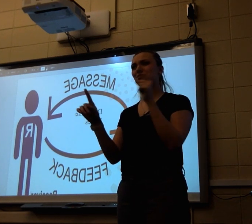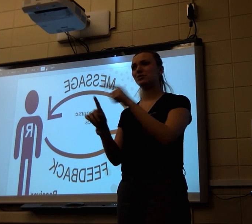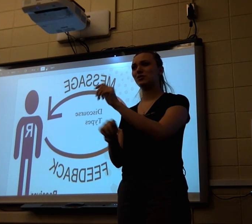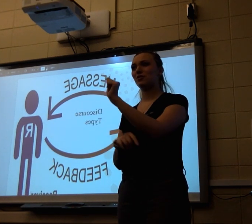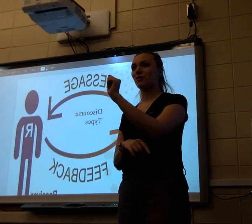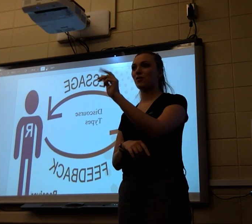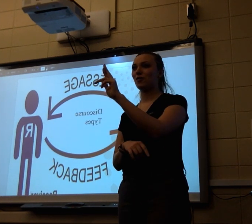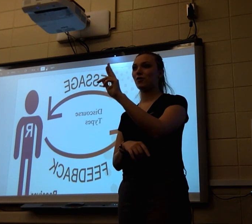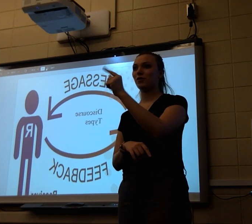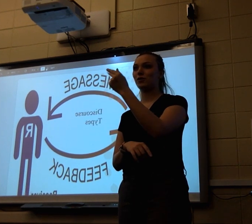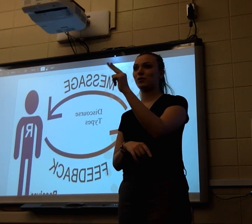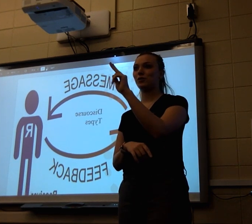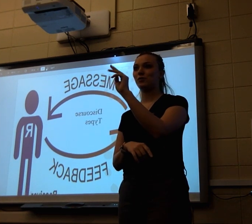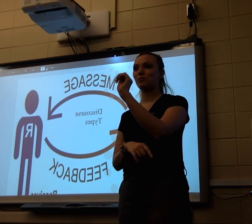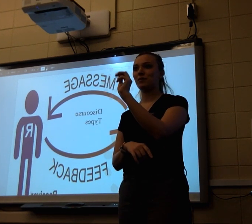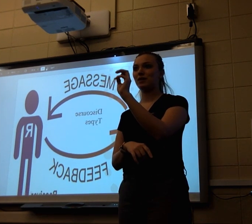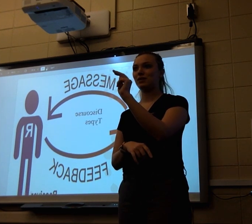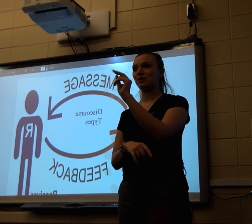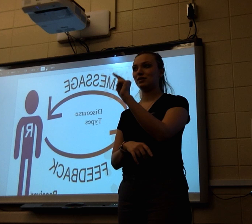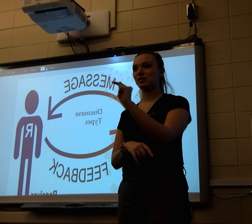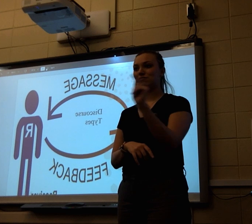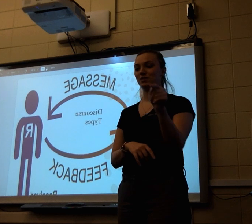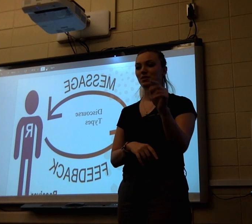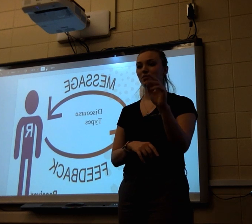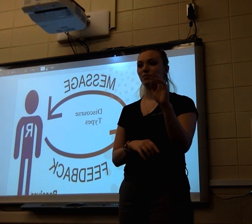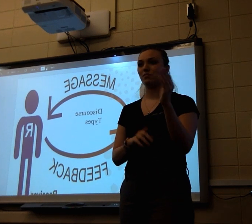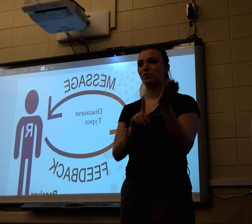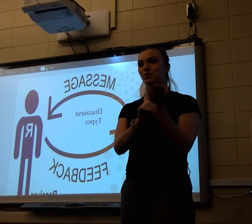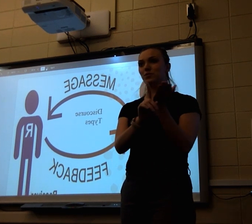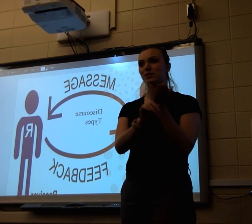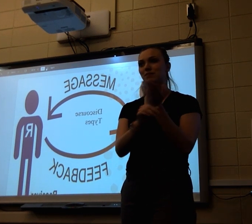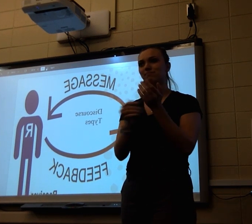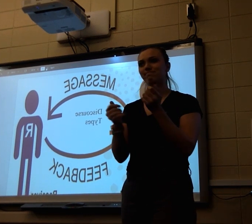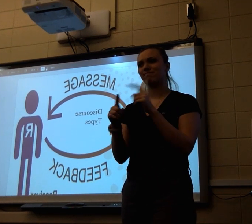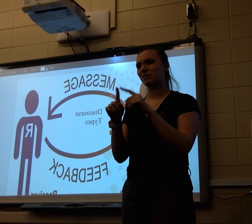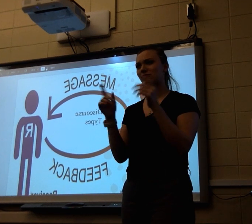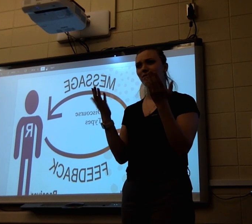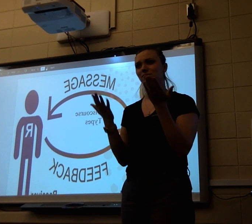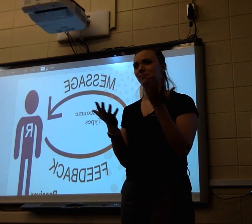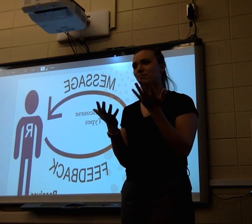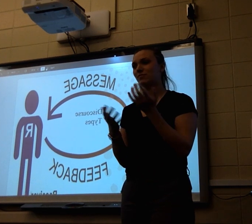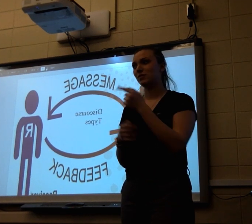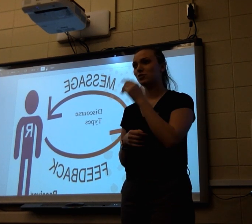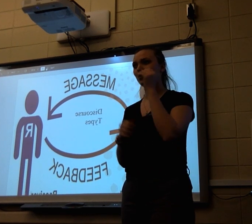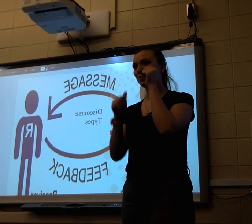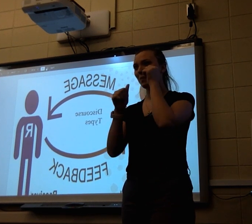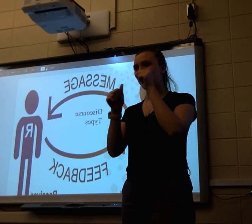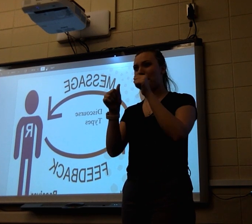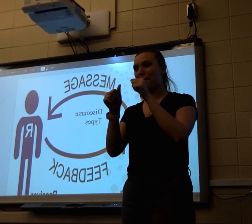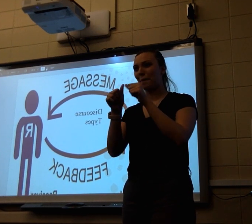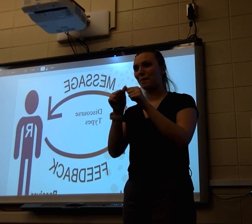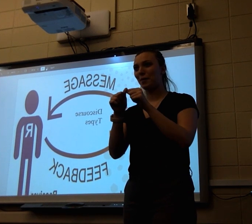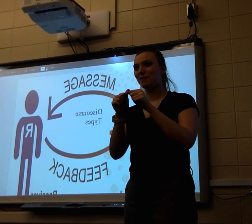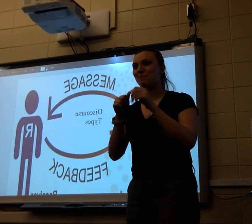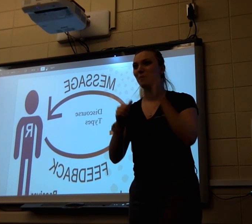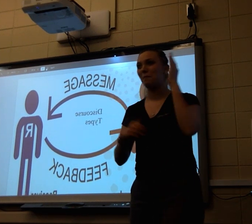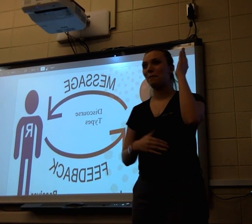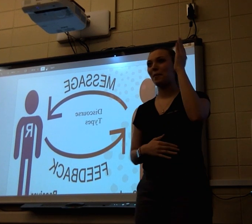Remember your public speaking class? I'm not big into that. Yeah. You guys all blacked that class out. Like, no, I remember that